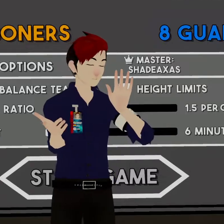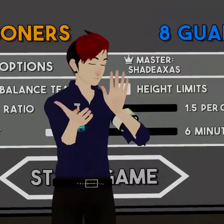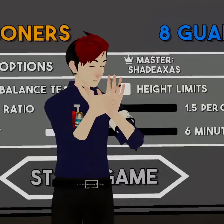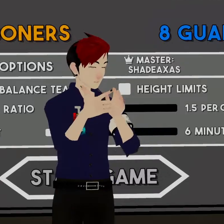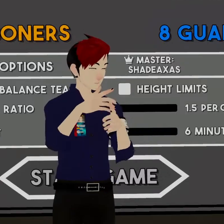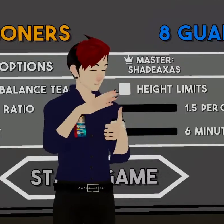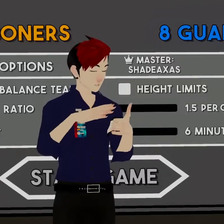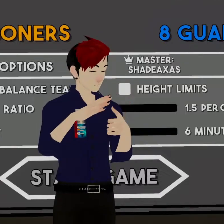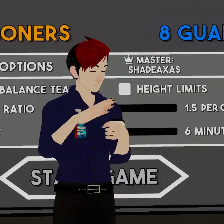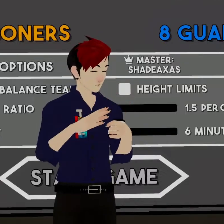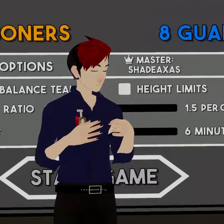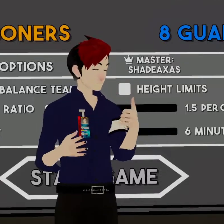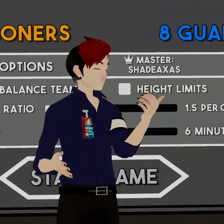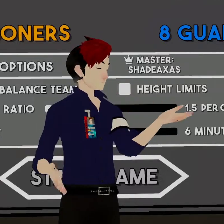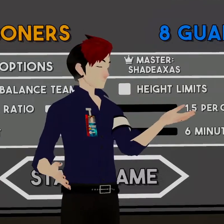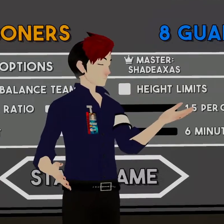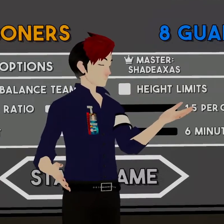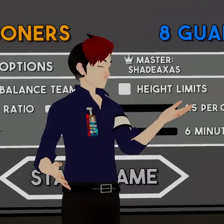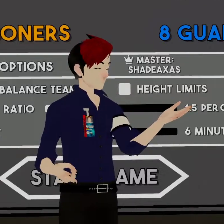So forbidden areas.